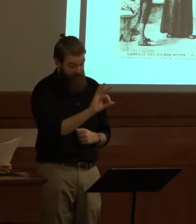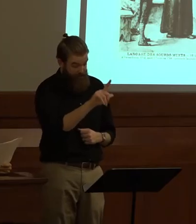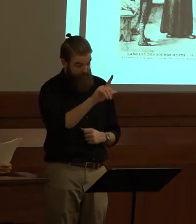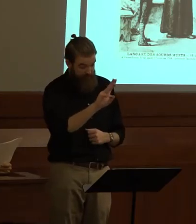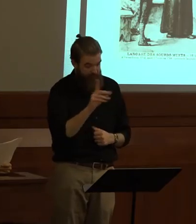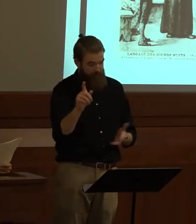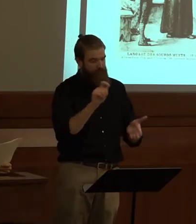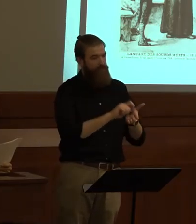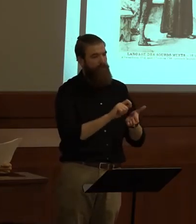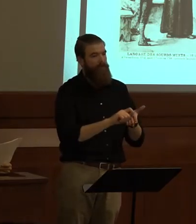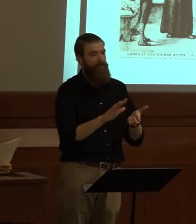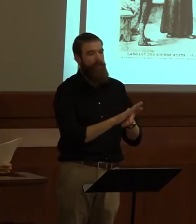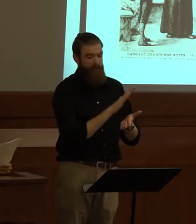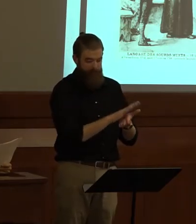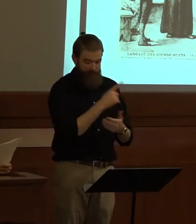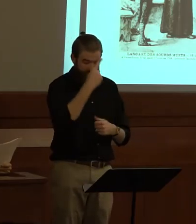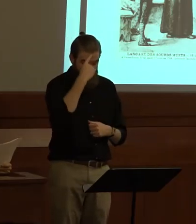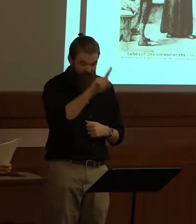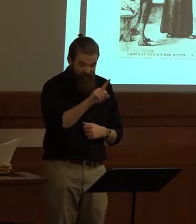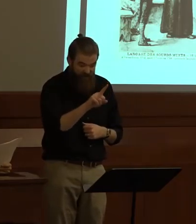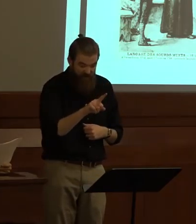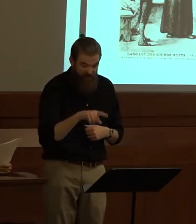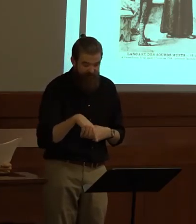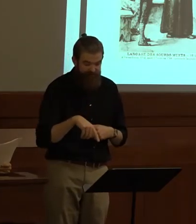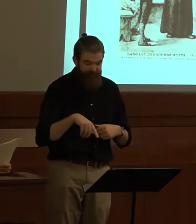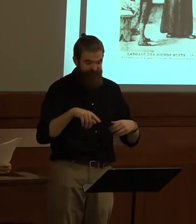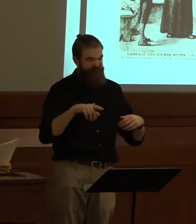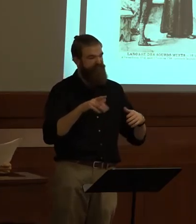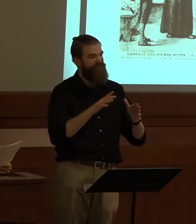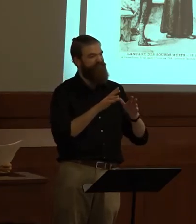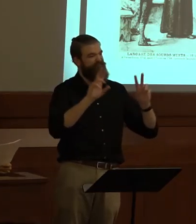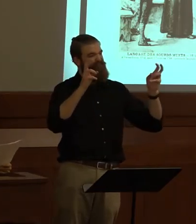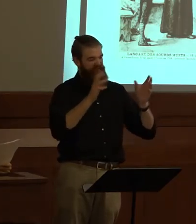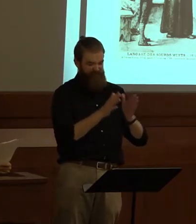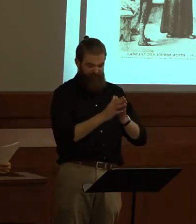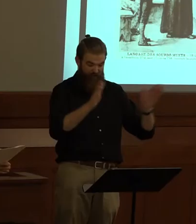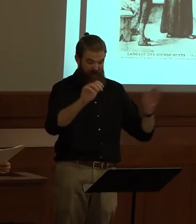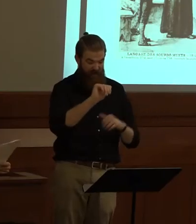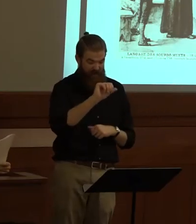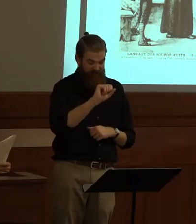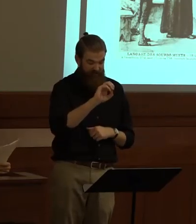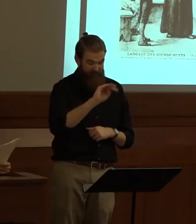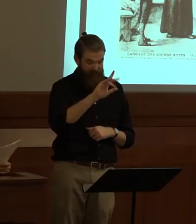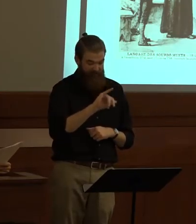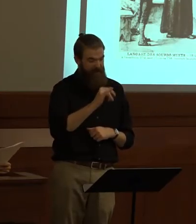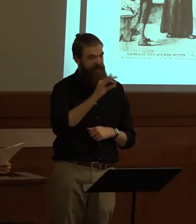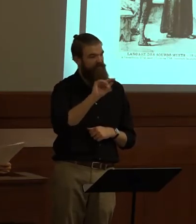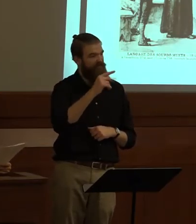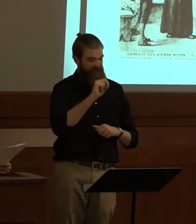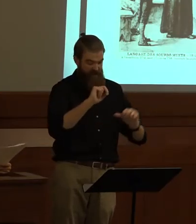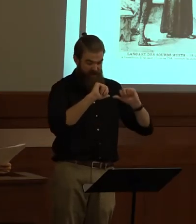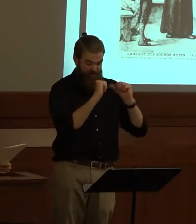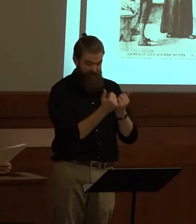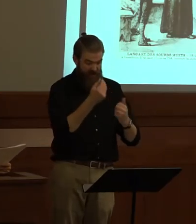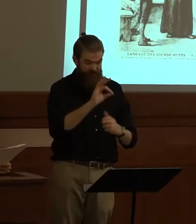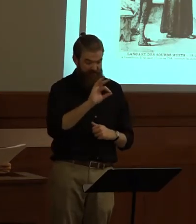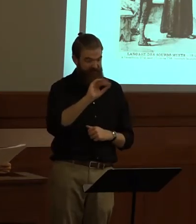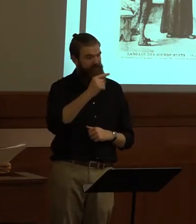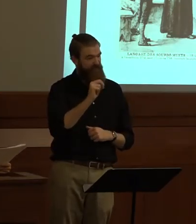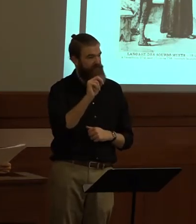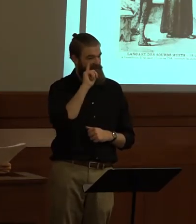in Nantes, in which he advocated oral methods for educating the deaf. Quote, this is